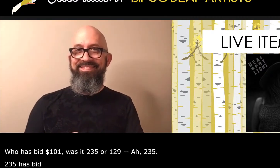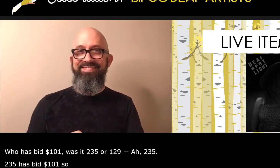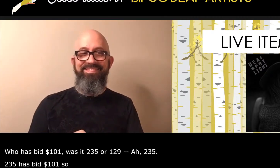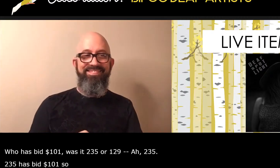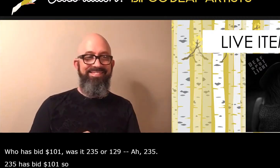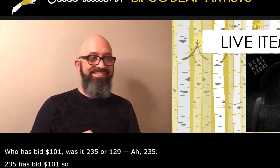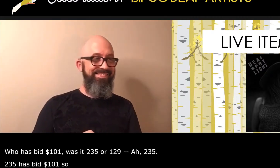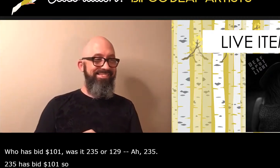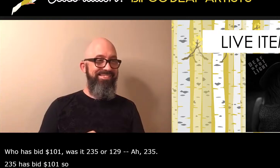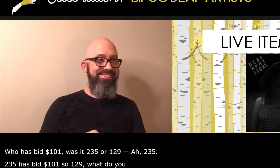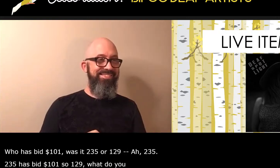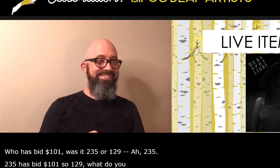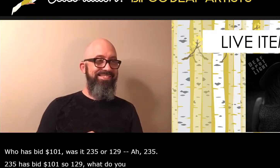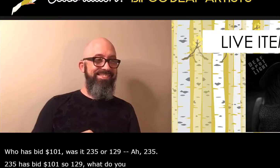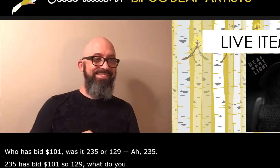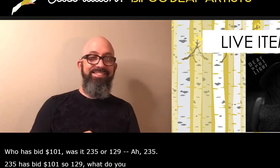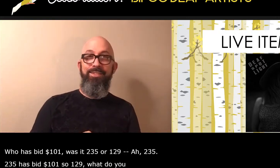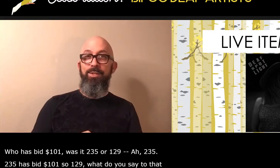that?